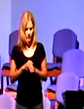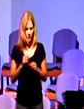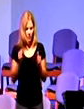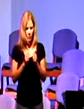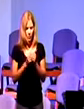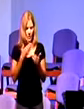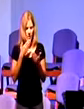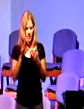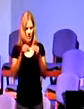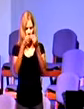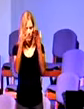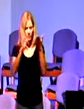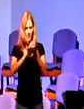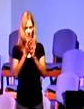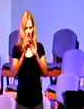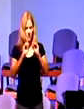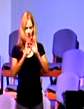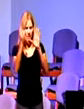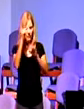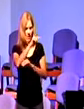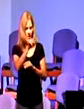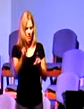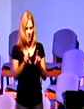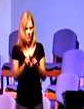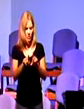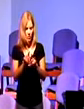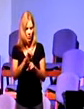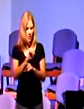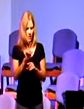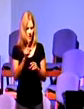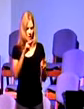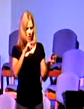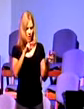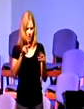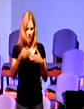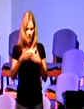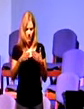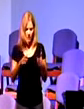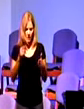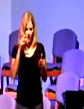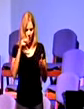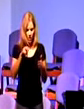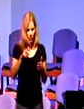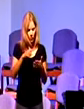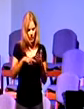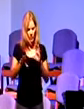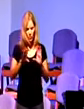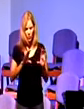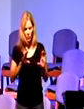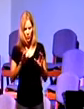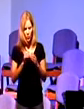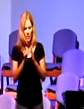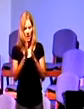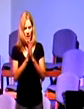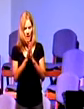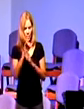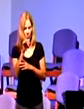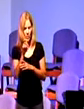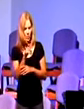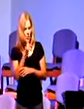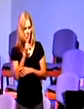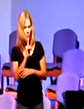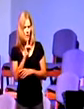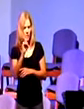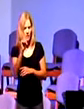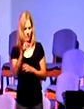the gospel be clear to them too? Would they, as they look at these boxes, as they look at what they're doing, would they ask the question, who are